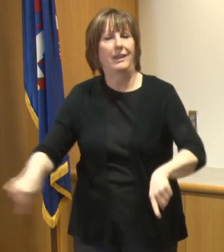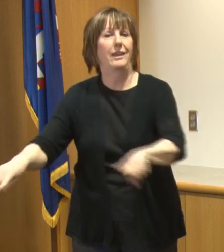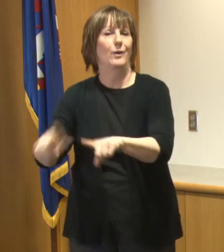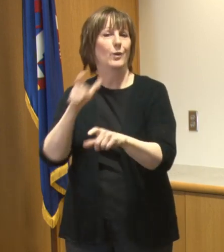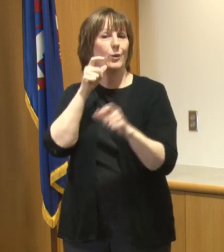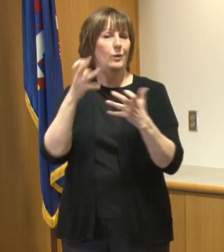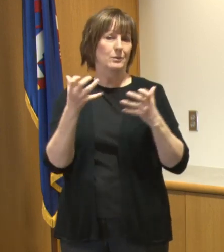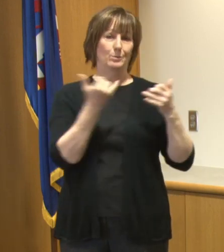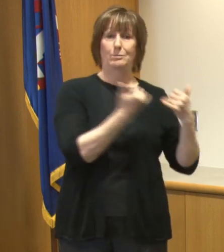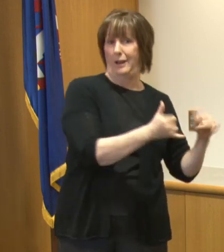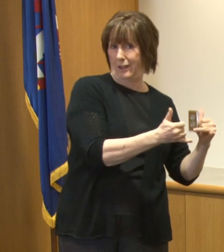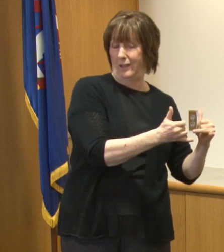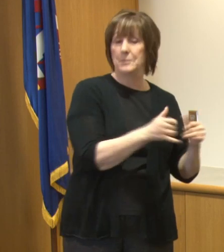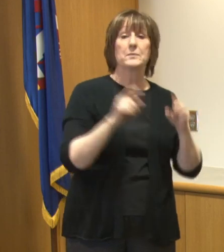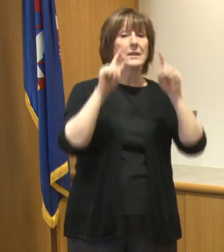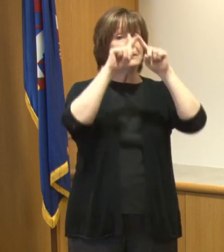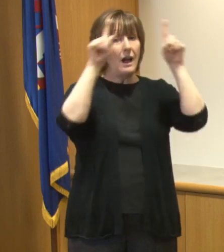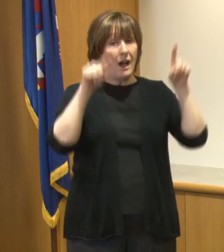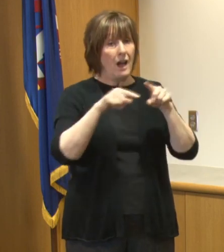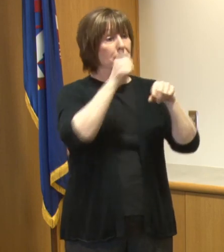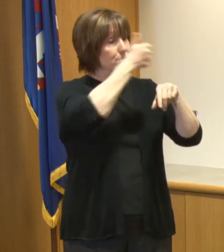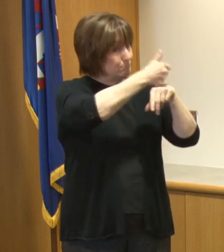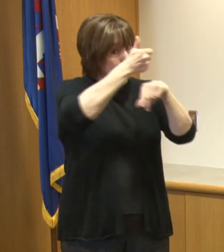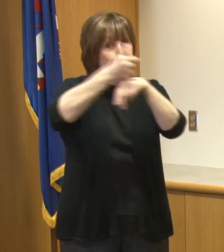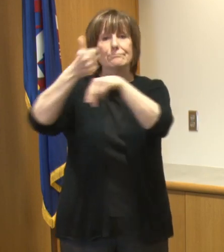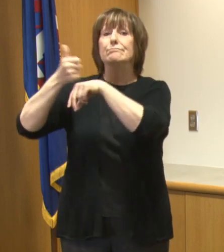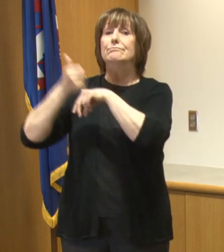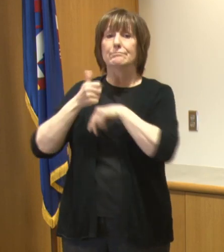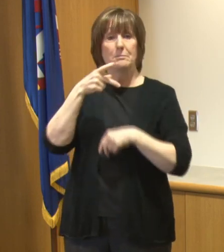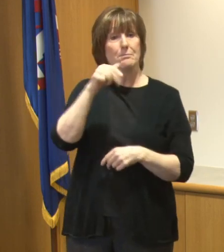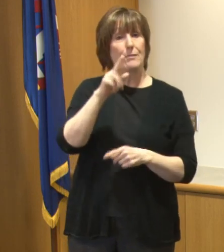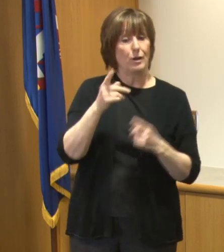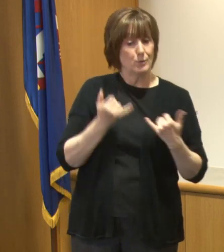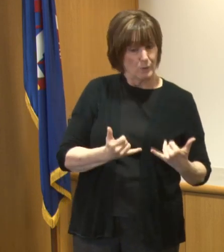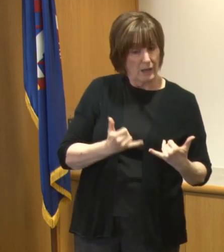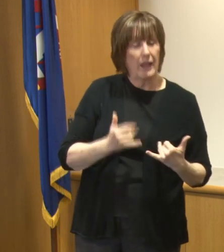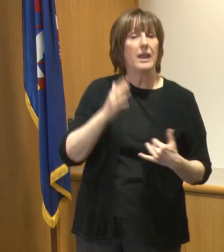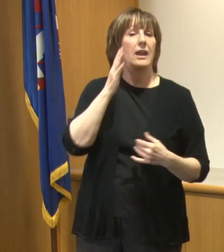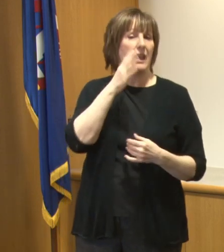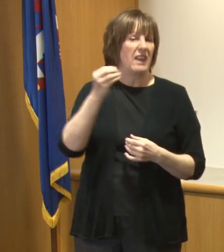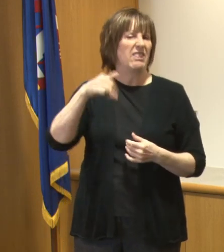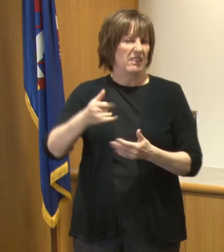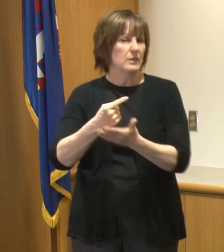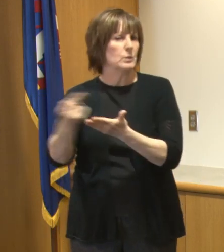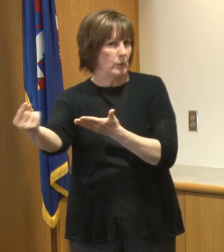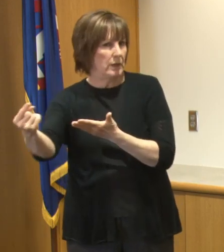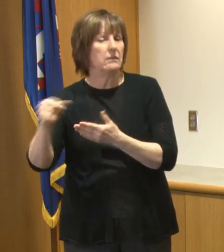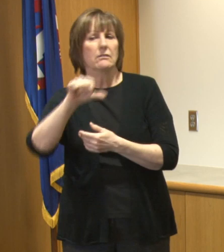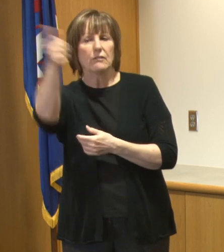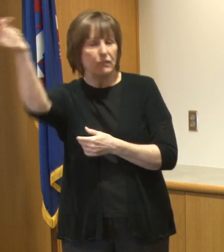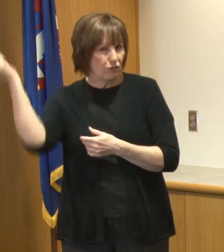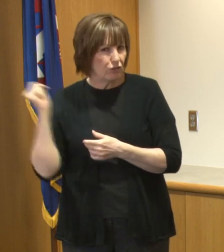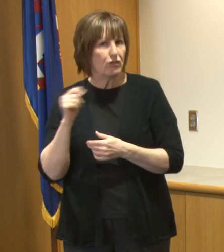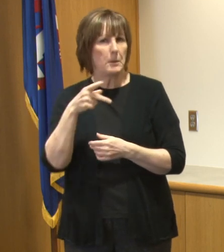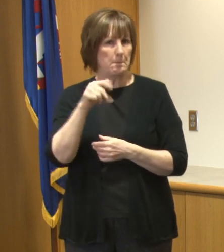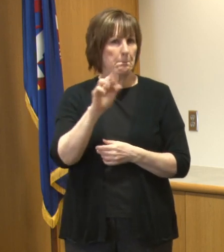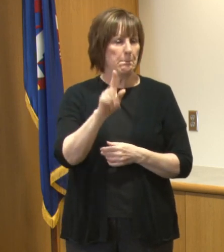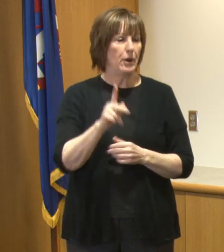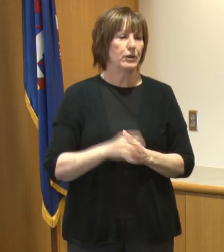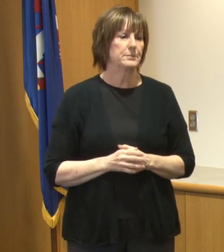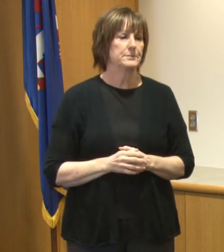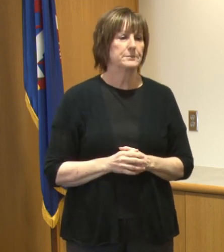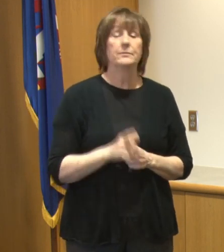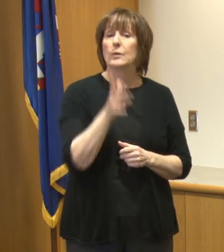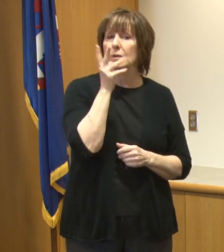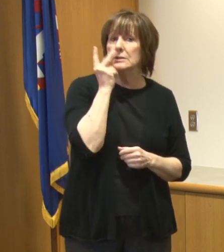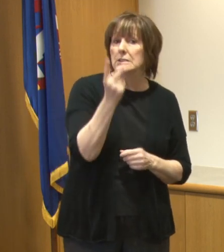play on them. Signs are being posted at our regional and community parks today, and signs will be up later this week at other local parks. You'll